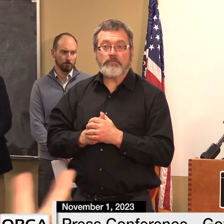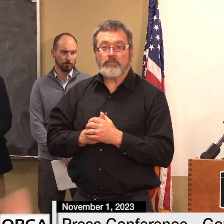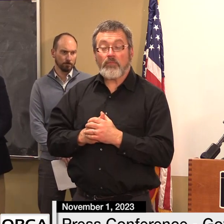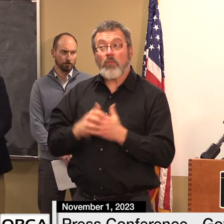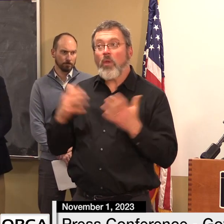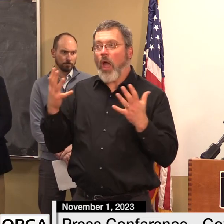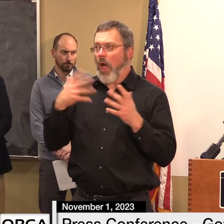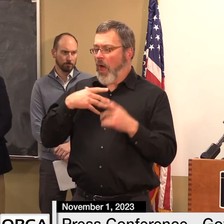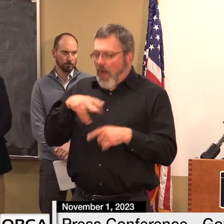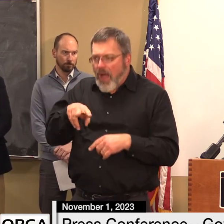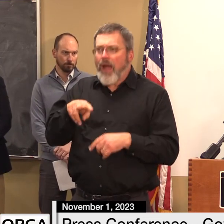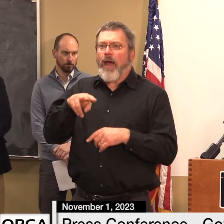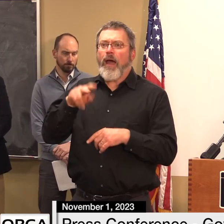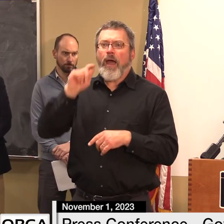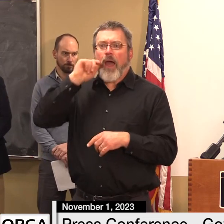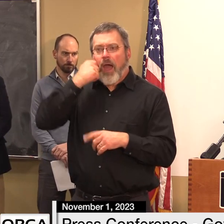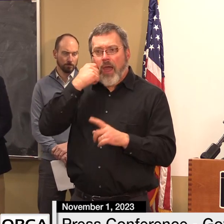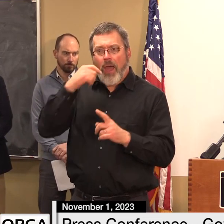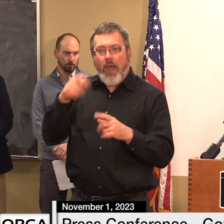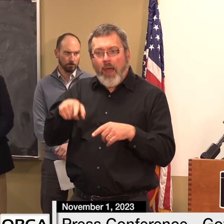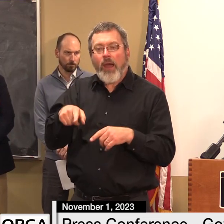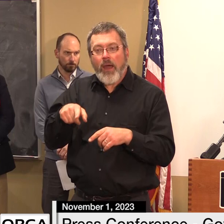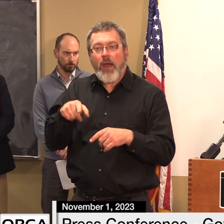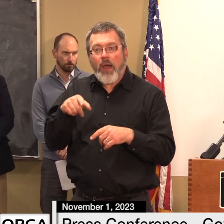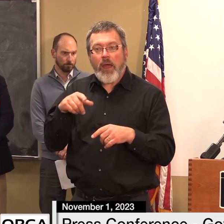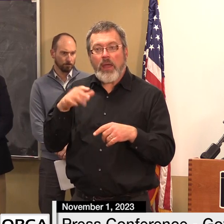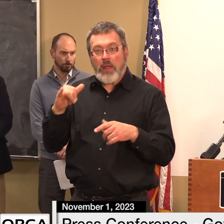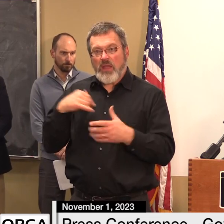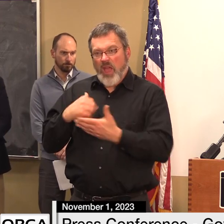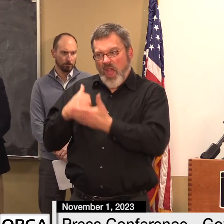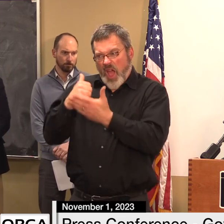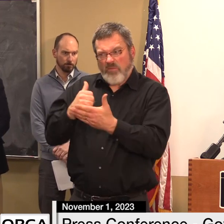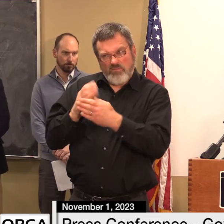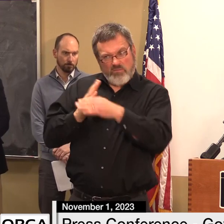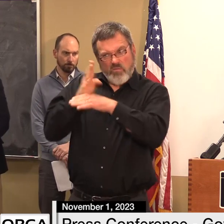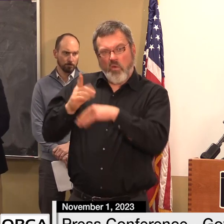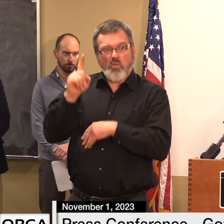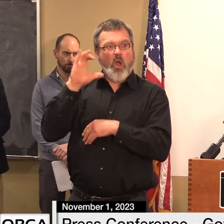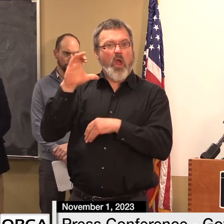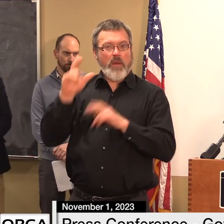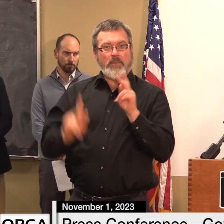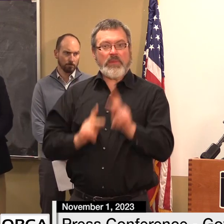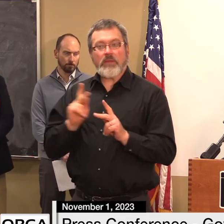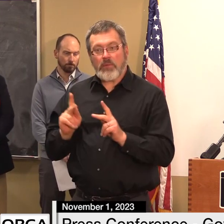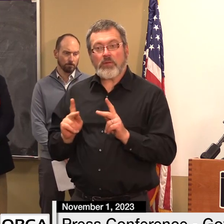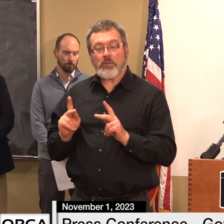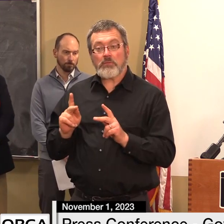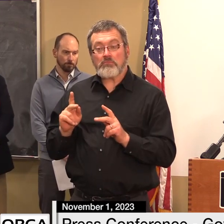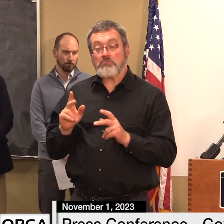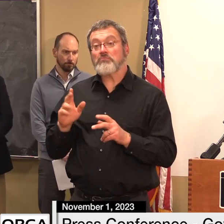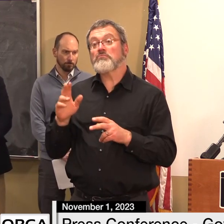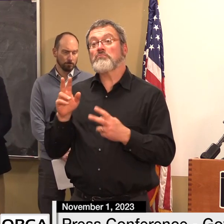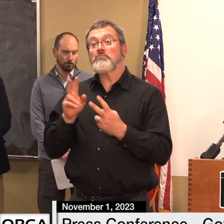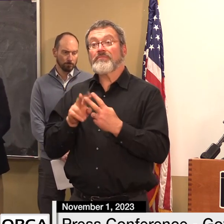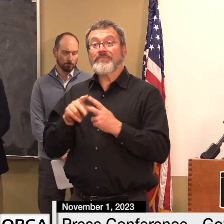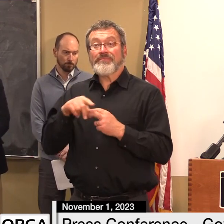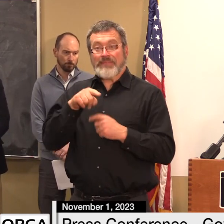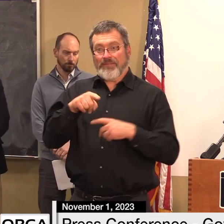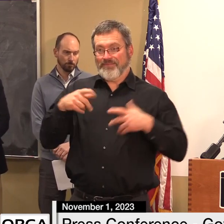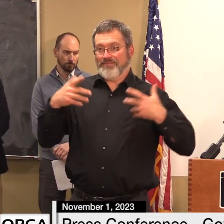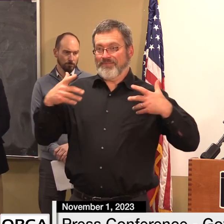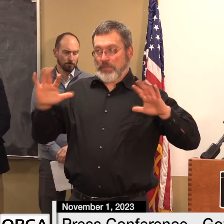We now have helped about 100 people that we've either been able to help or are working to